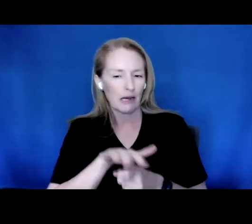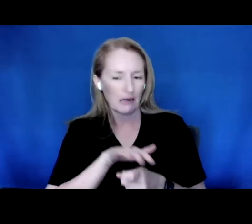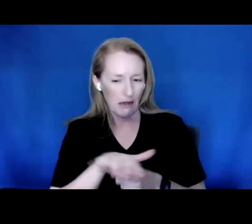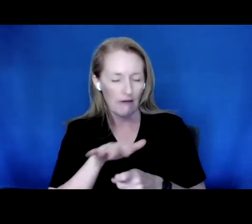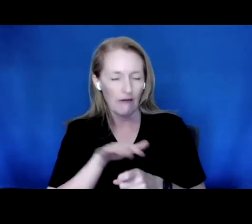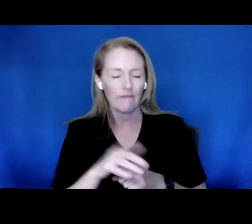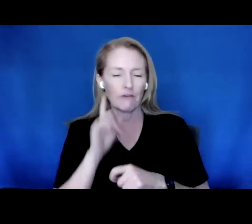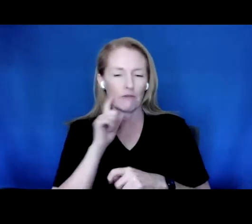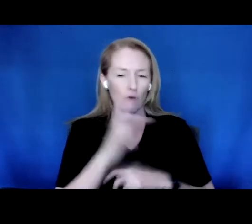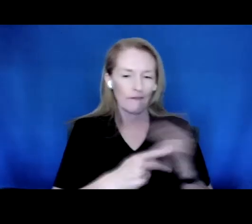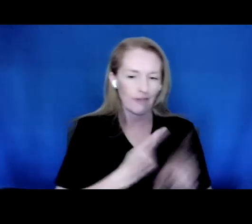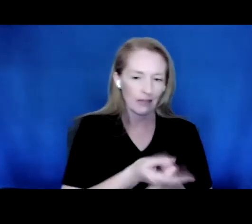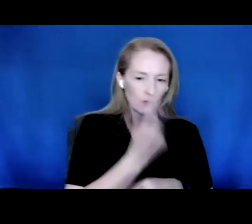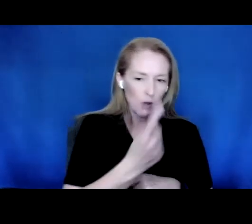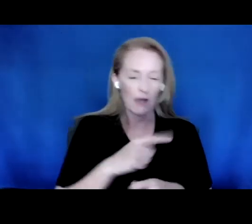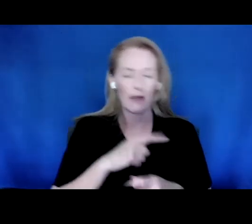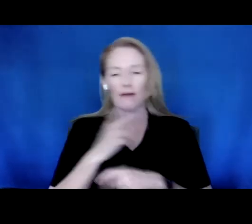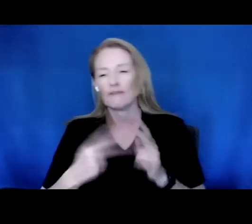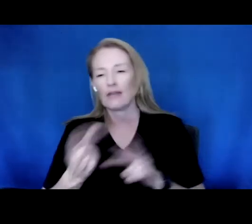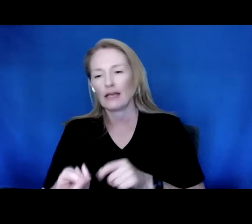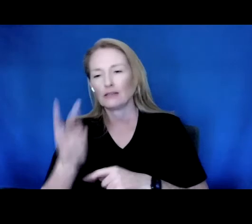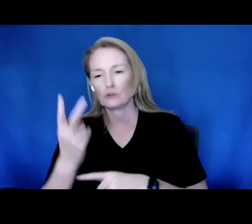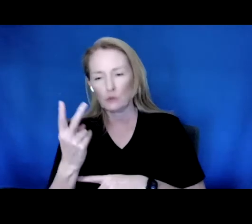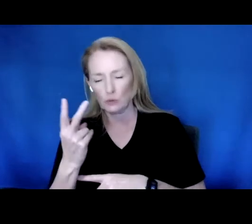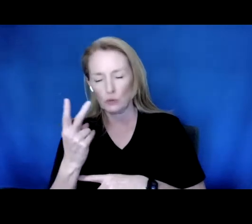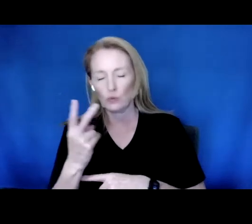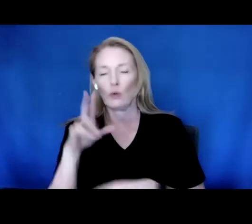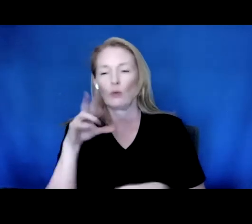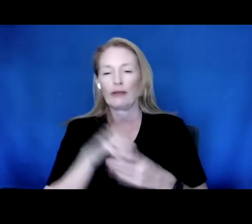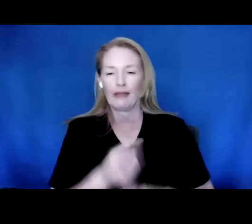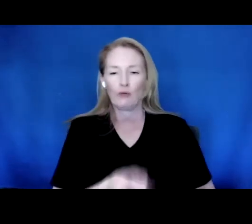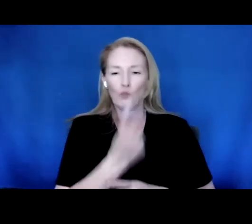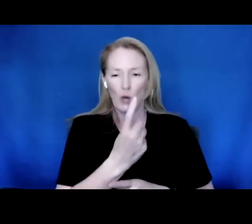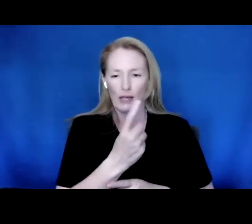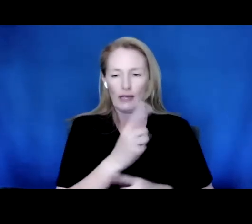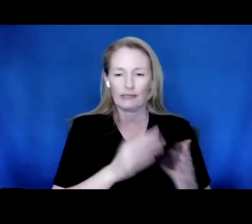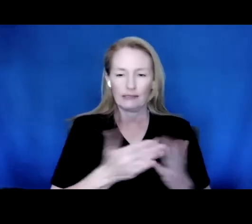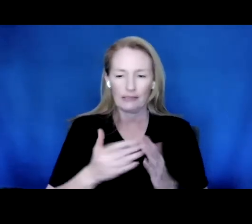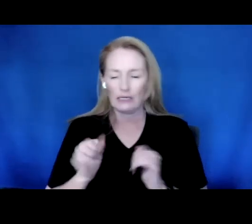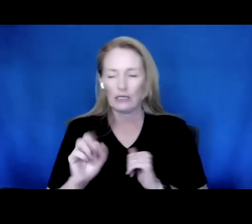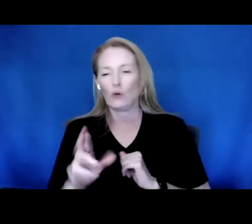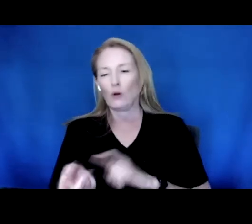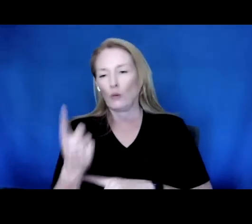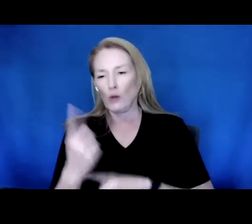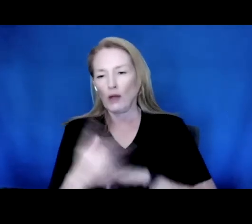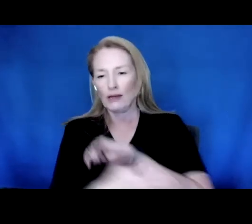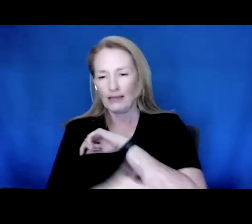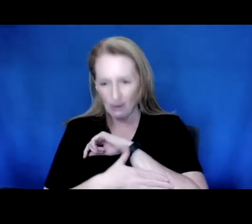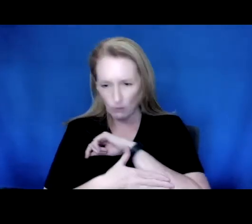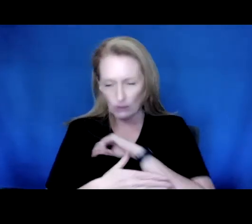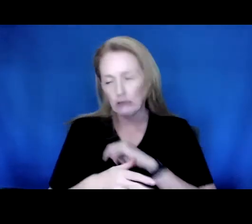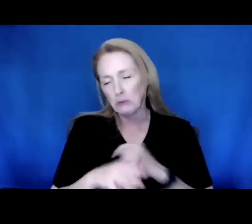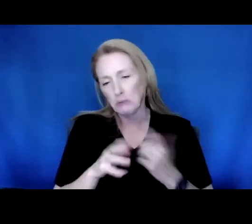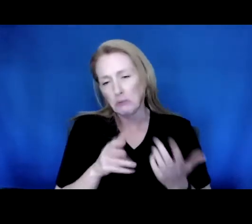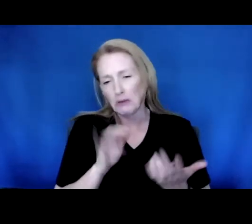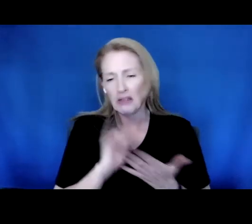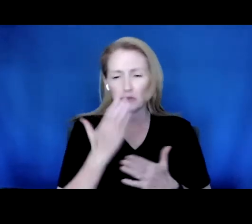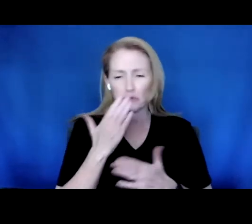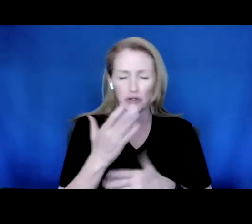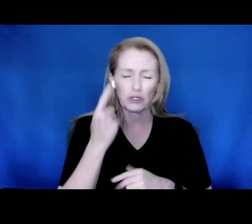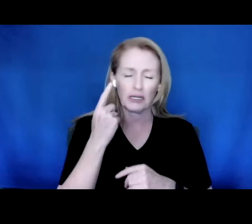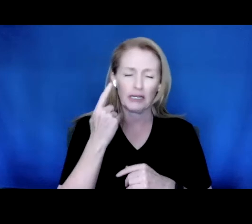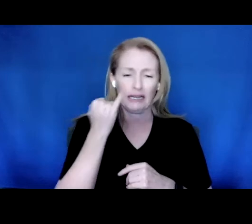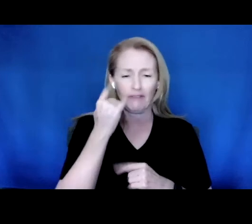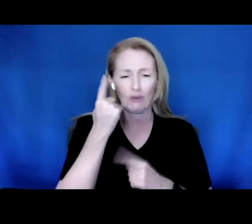in either one city or one county, which is actually a good thing if you think about it. And finally, we were unable